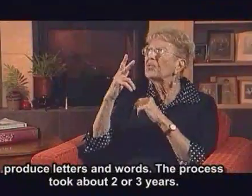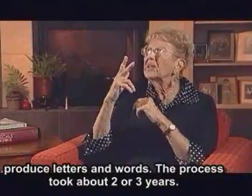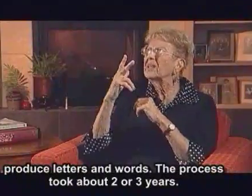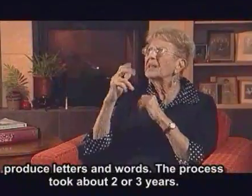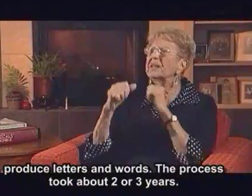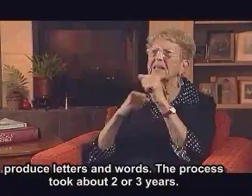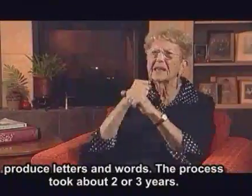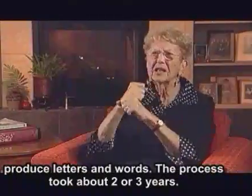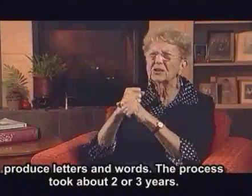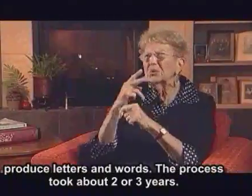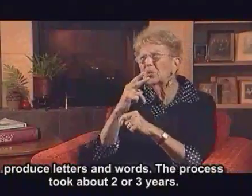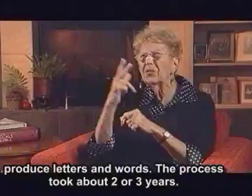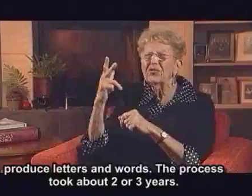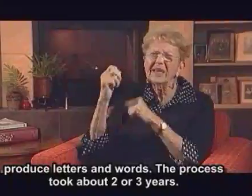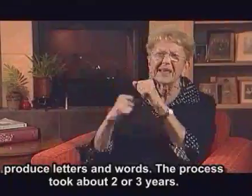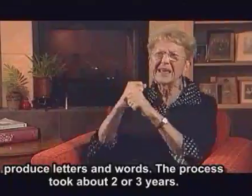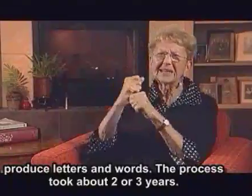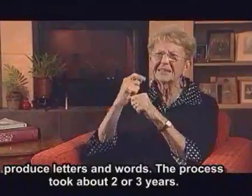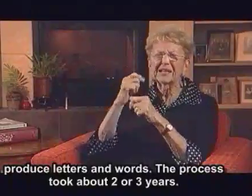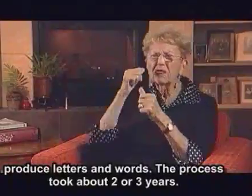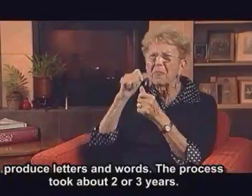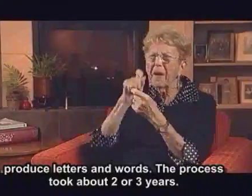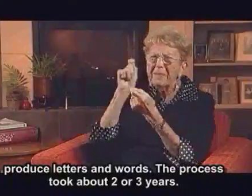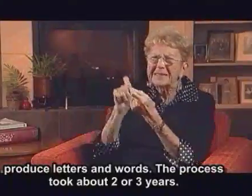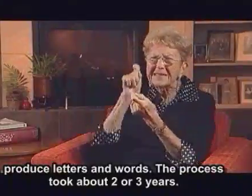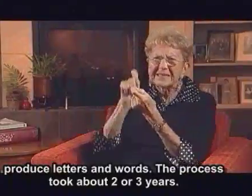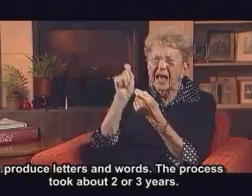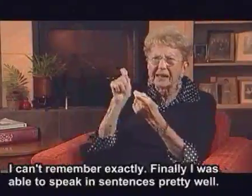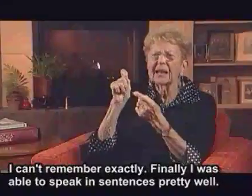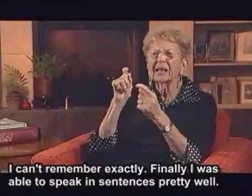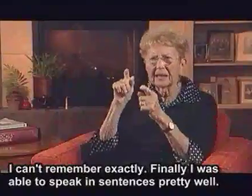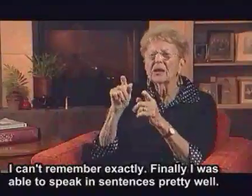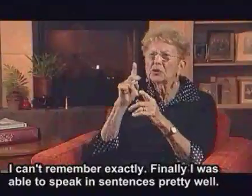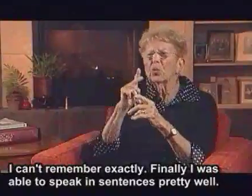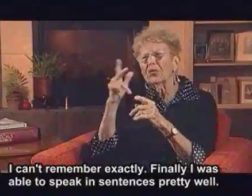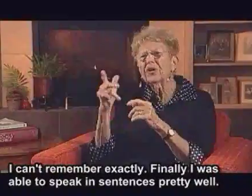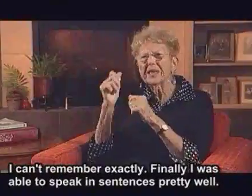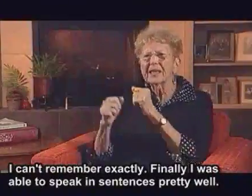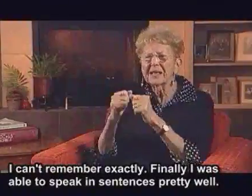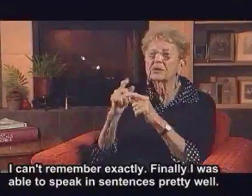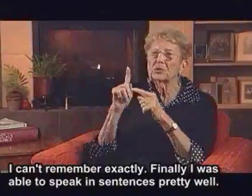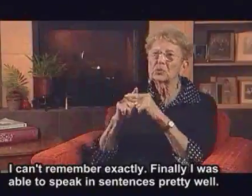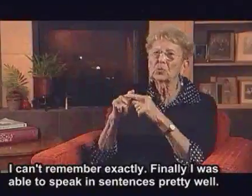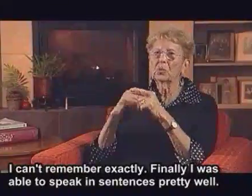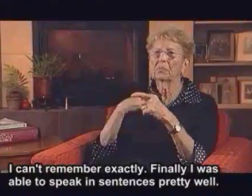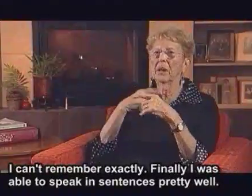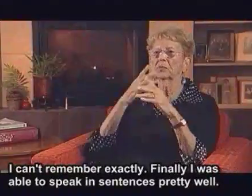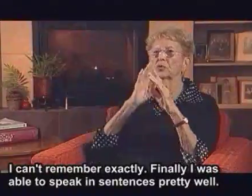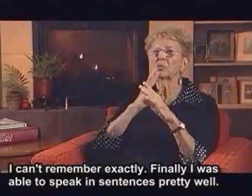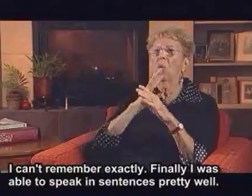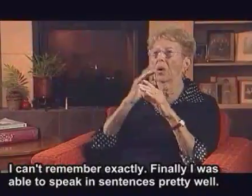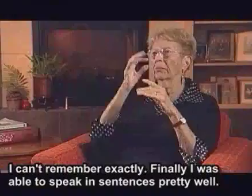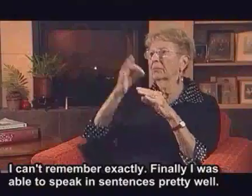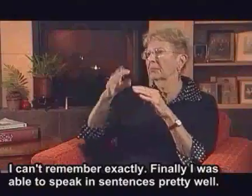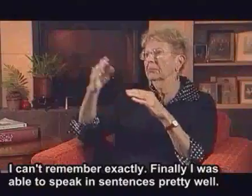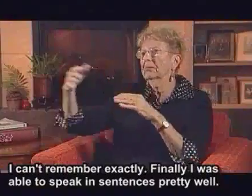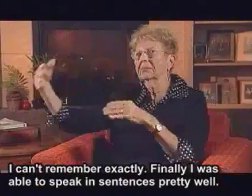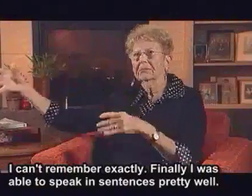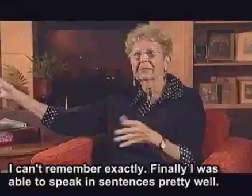words. The process took about 2 or 3 years. I can't remember exactly. Finally, I was able to speak in